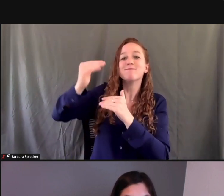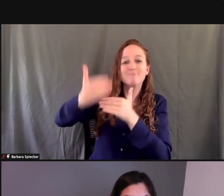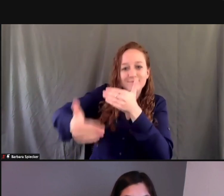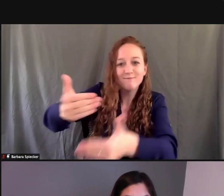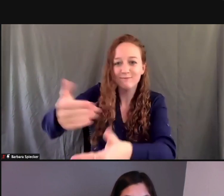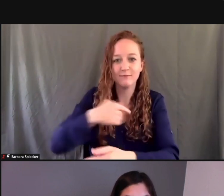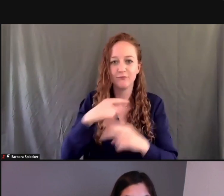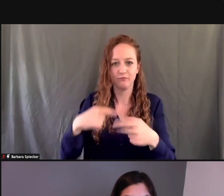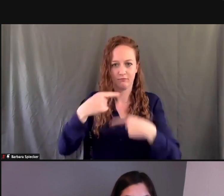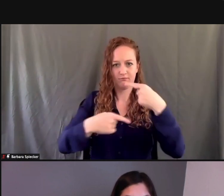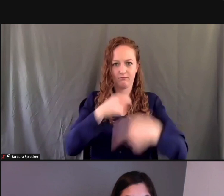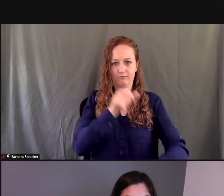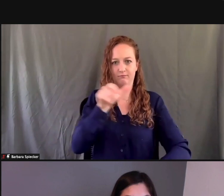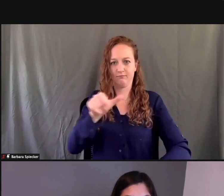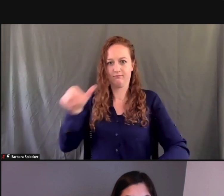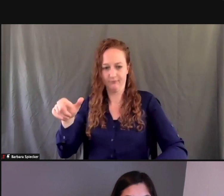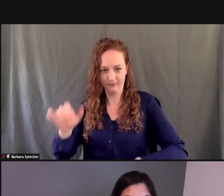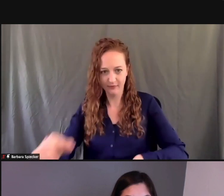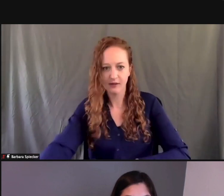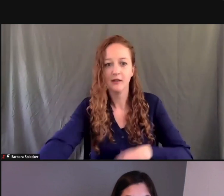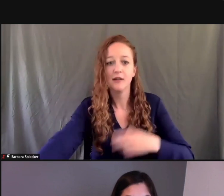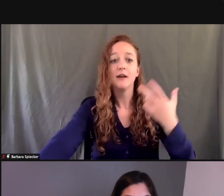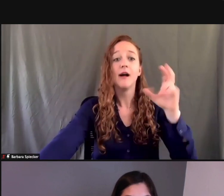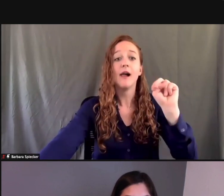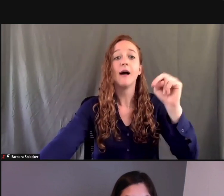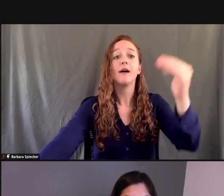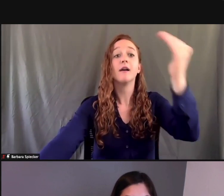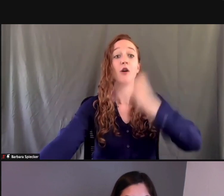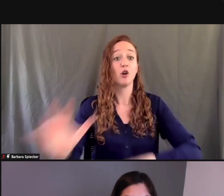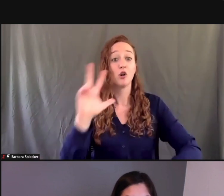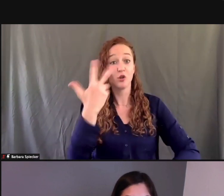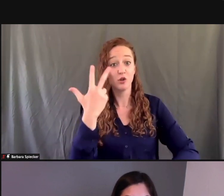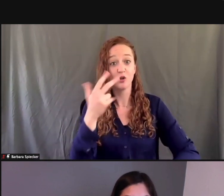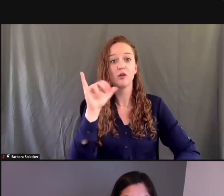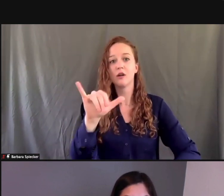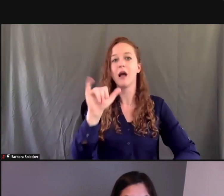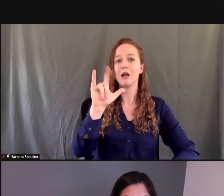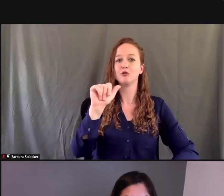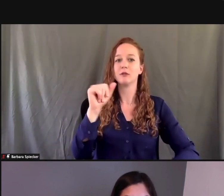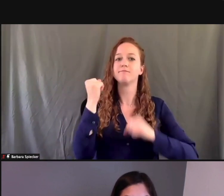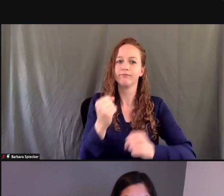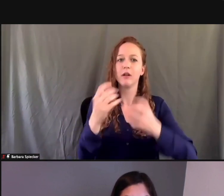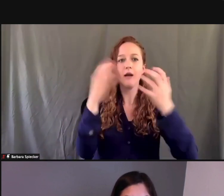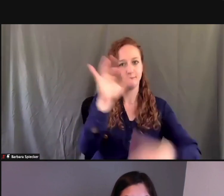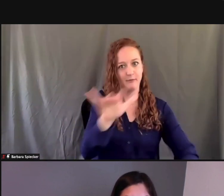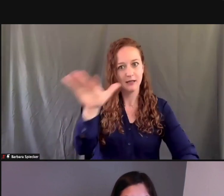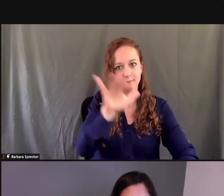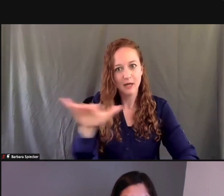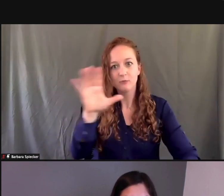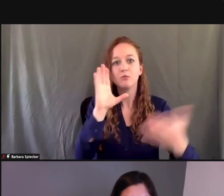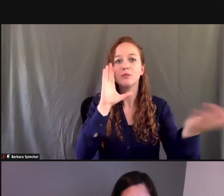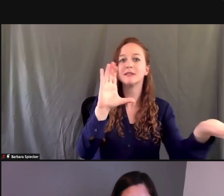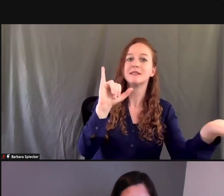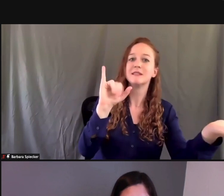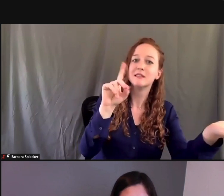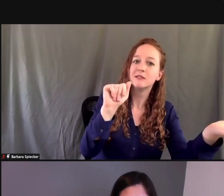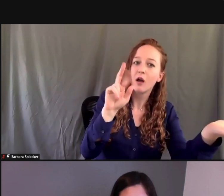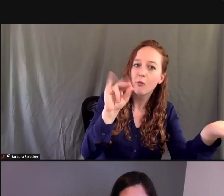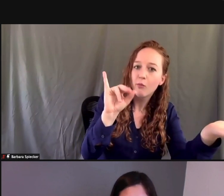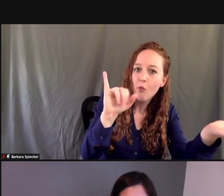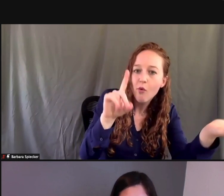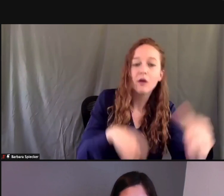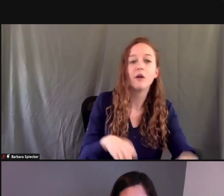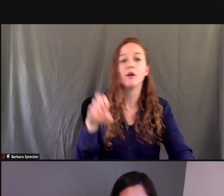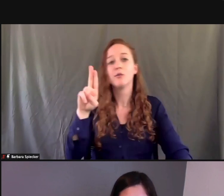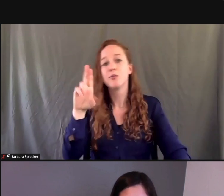and then it goes over to me and I start talking about different animals. I'm finger spelling different areas of their body. I'm talking about